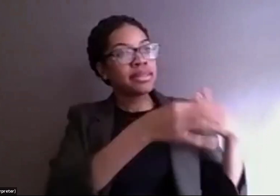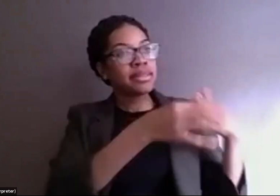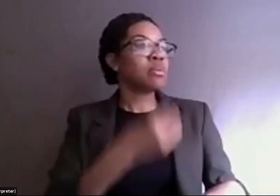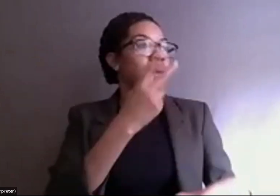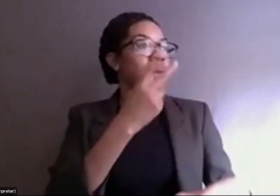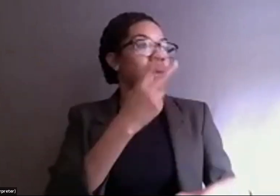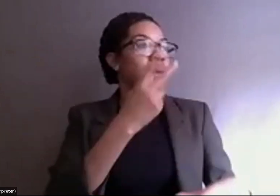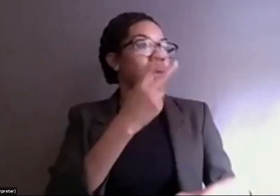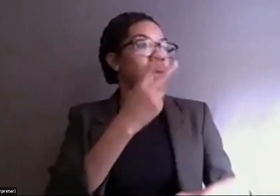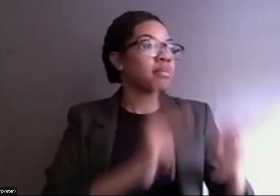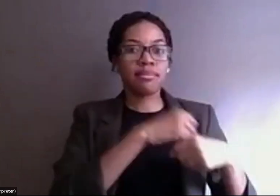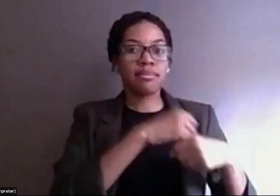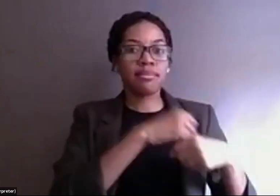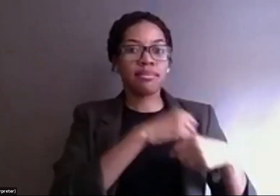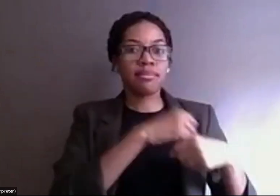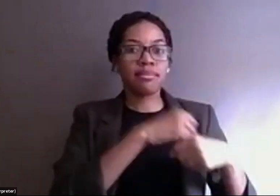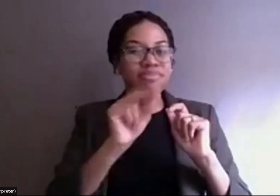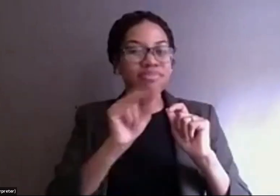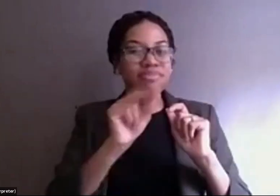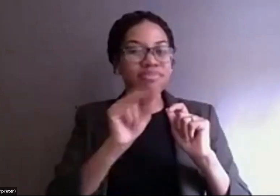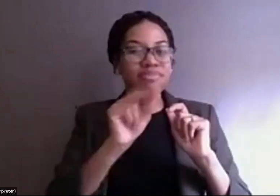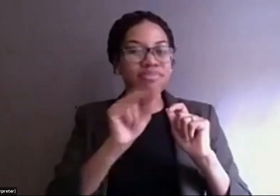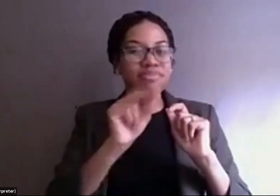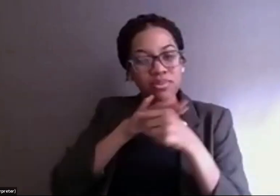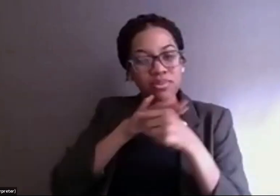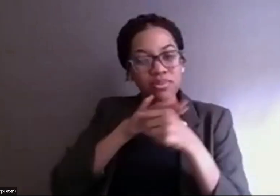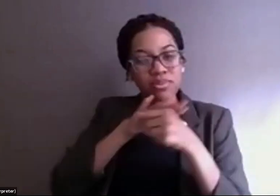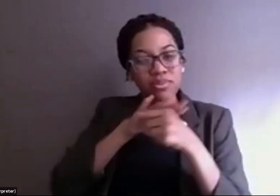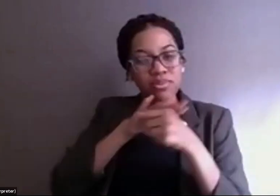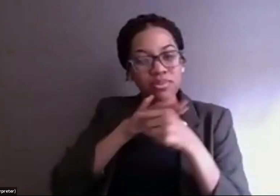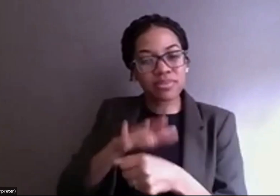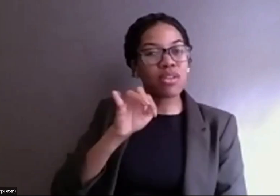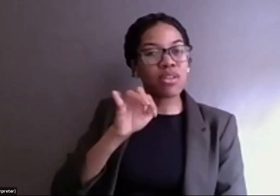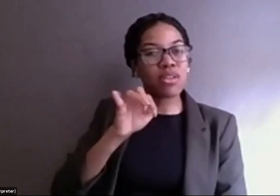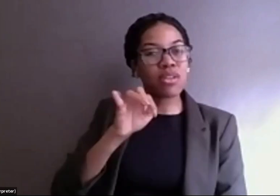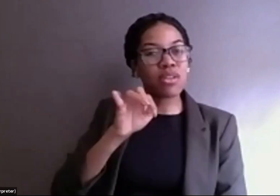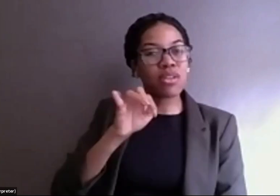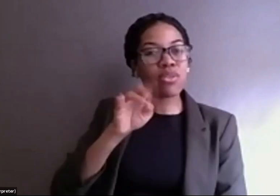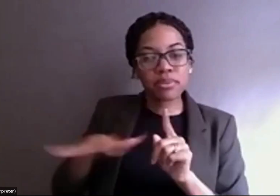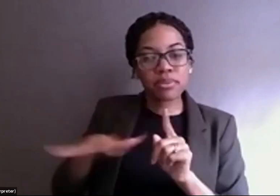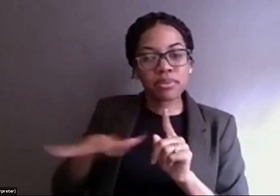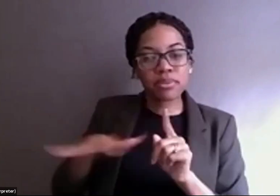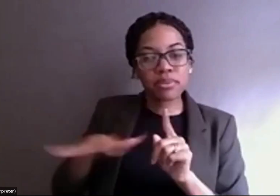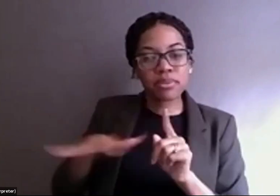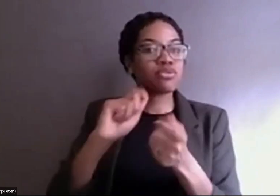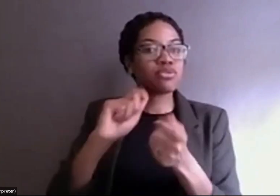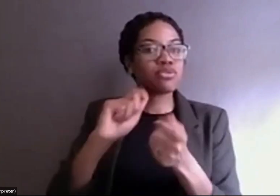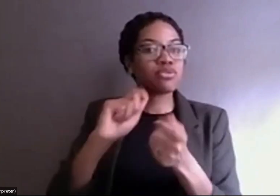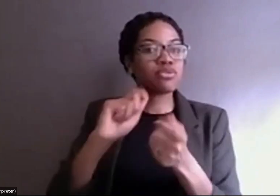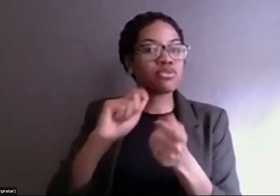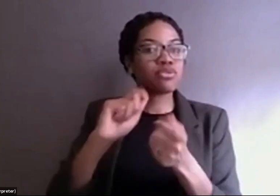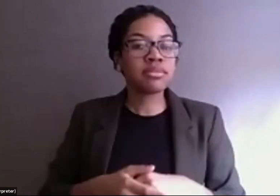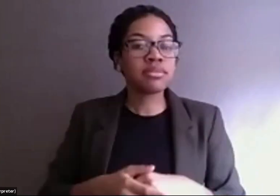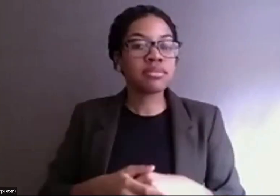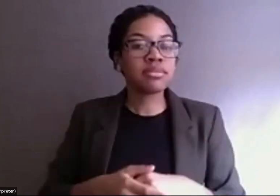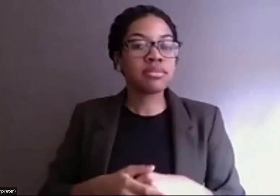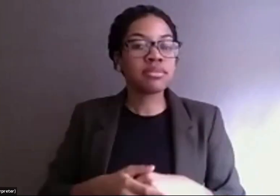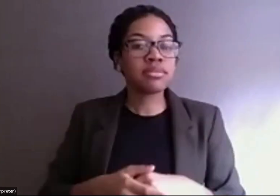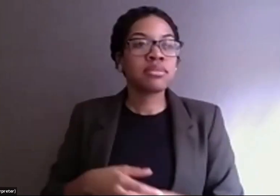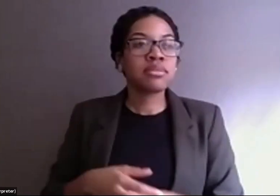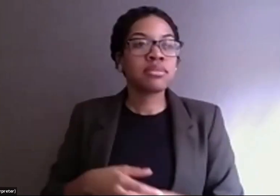to understand is that even if we try to do, I mean, clearly big things